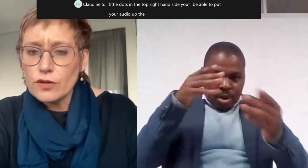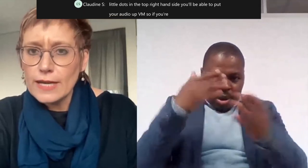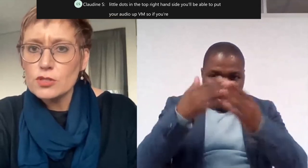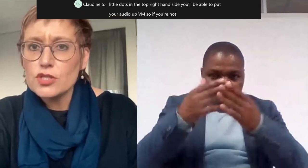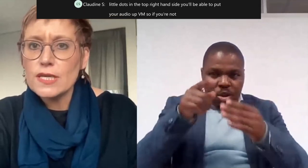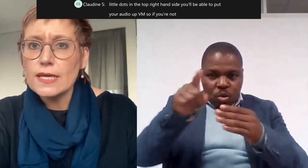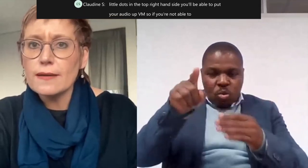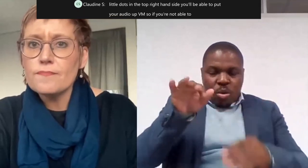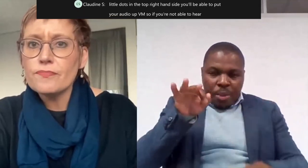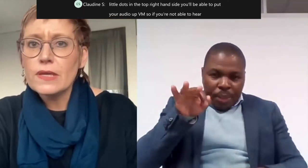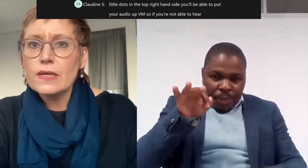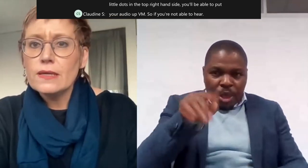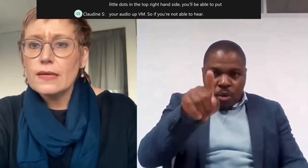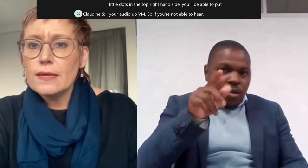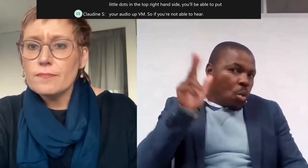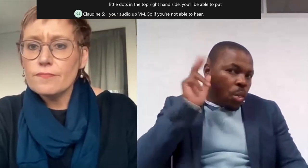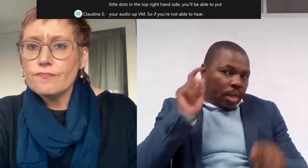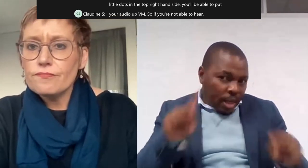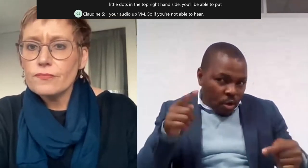up there. So if you're not able to hear,